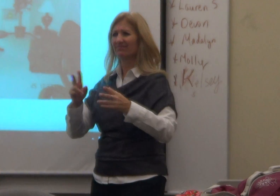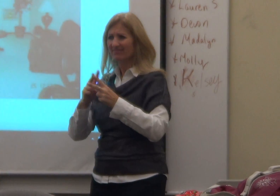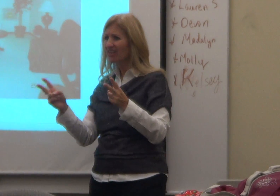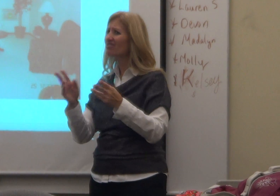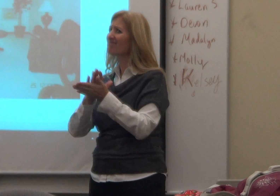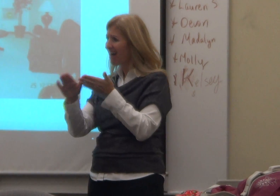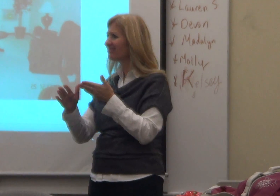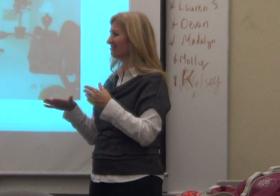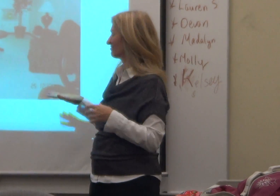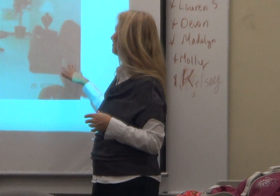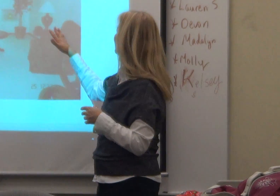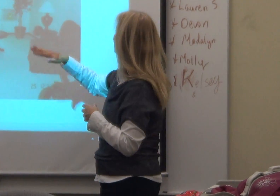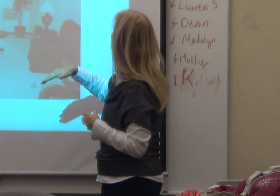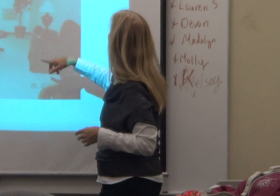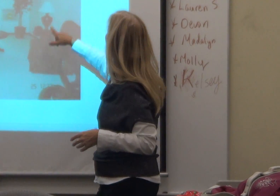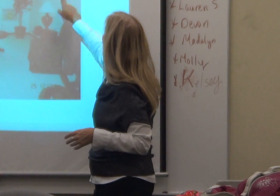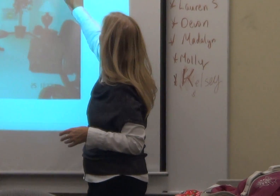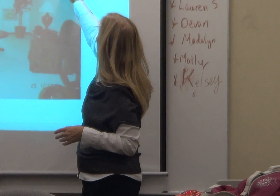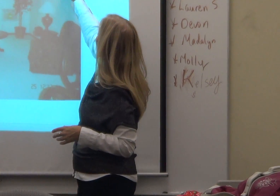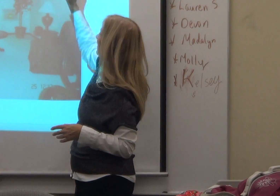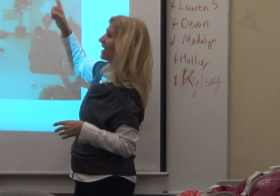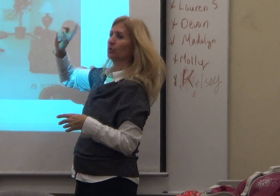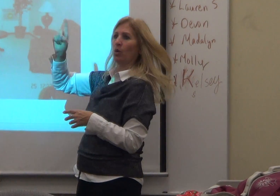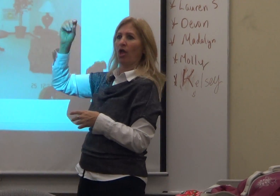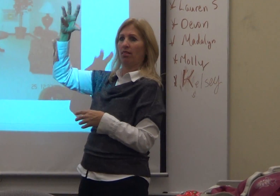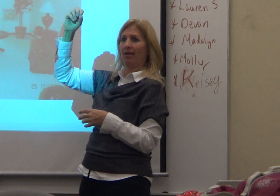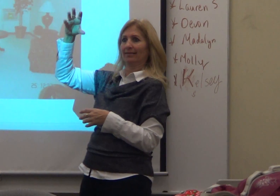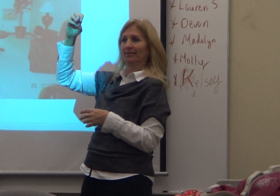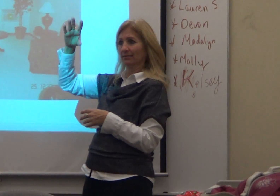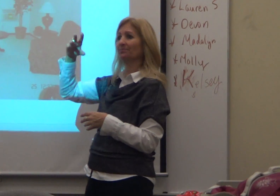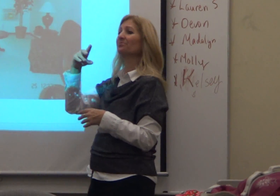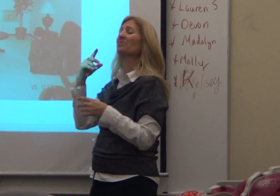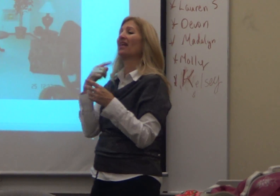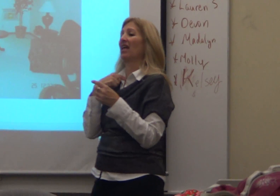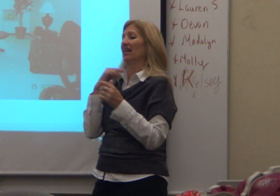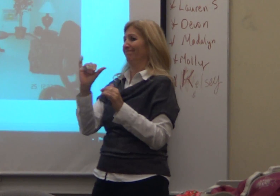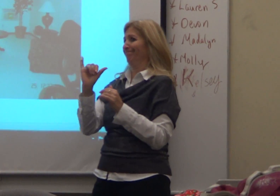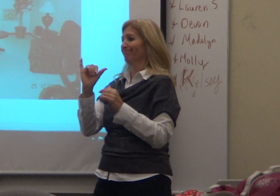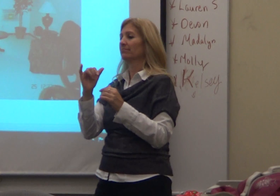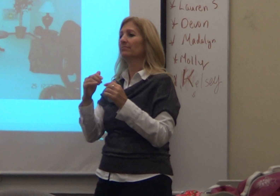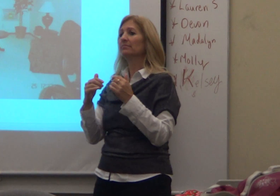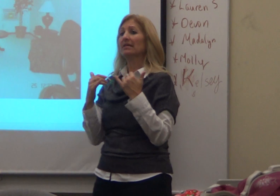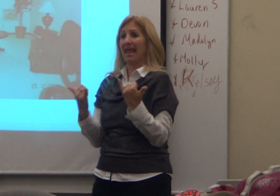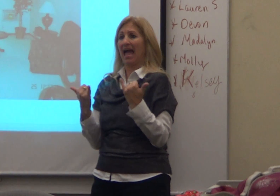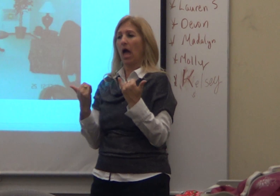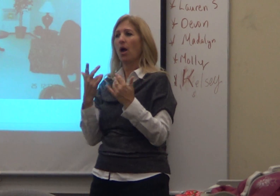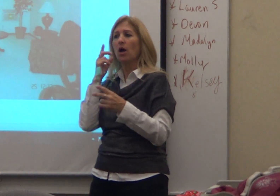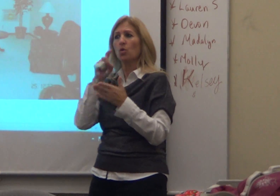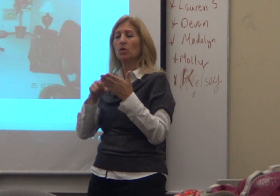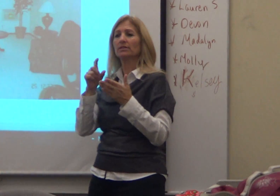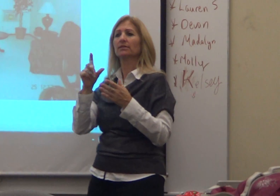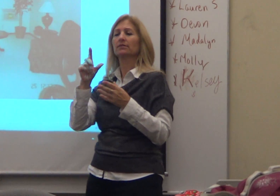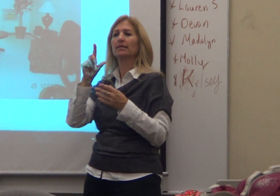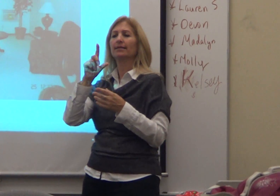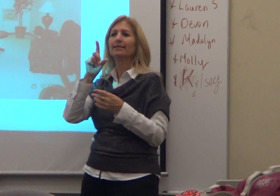It's not closed in. There is room for your elbows. The lights are clearly visual on this wall, as you can see up